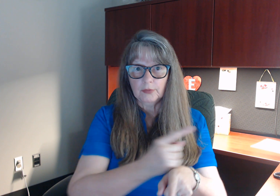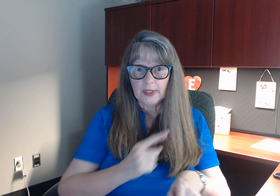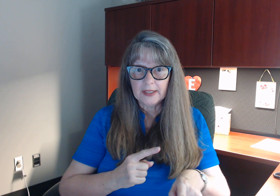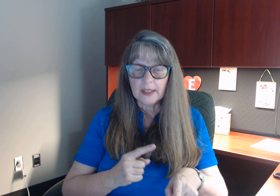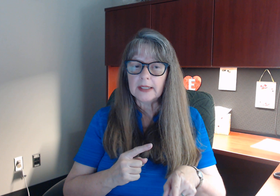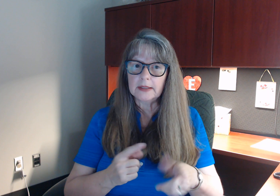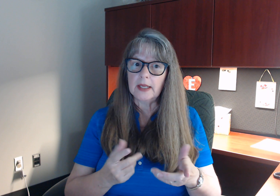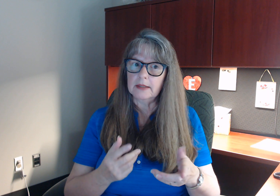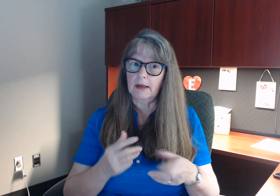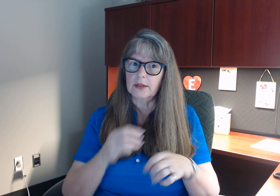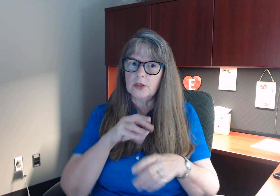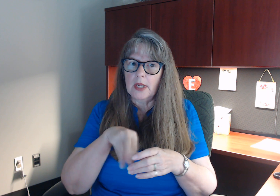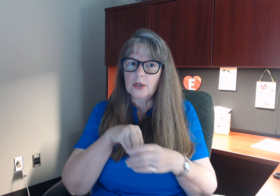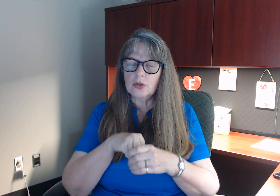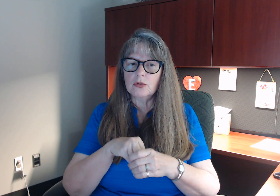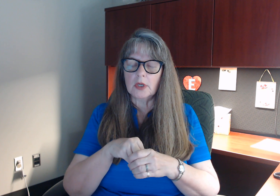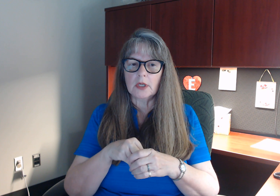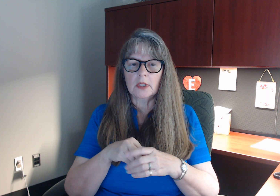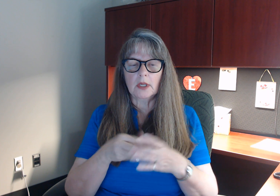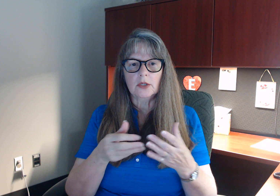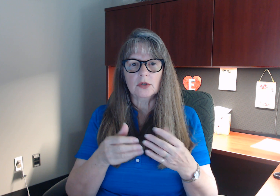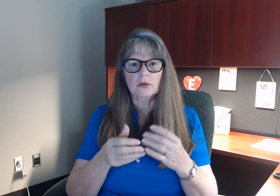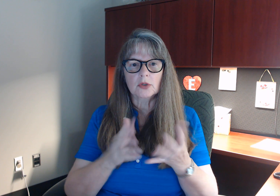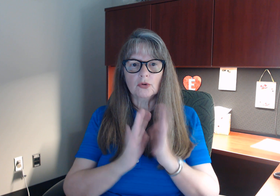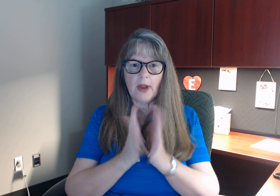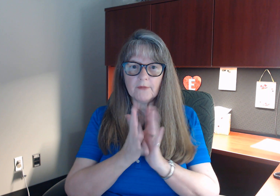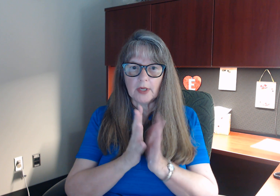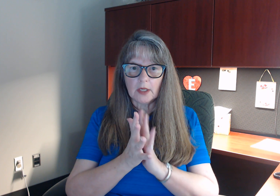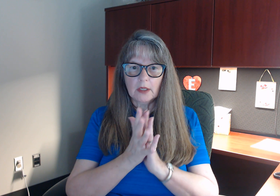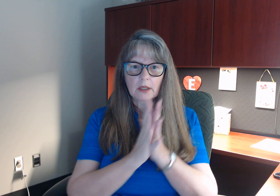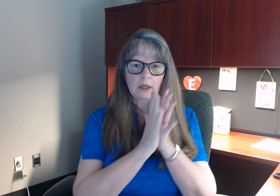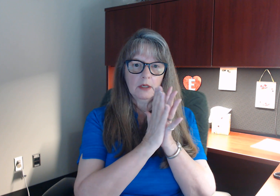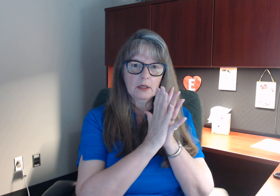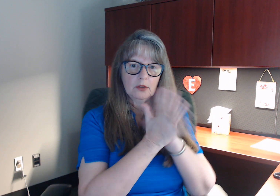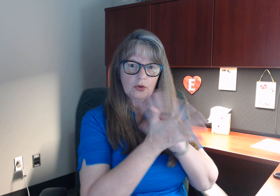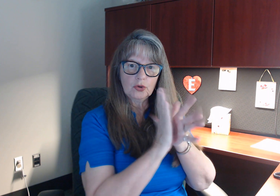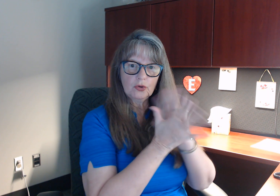right, into the traffic,